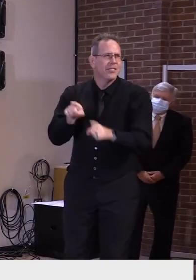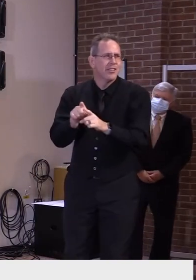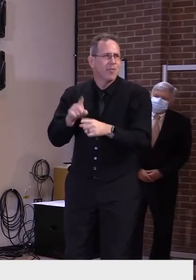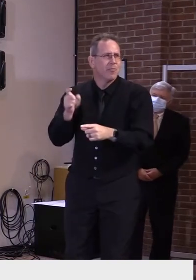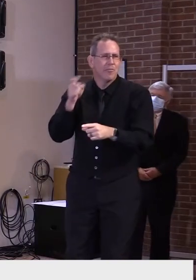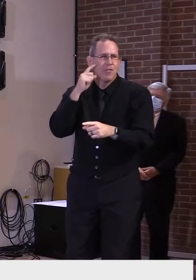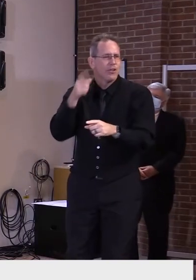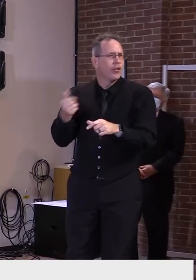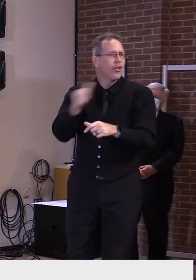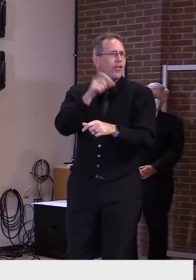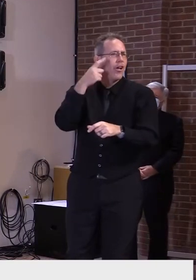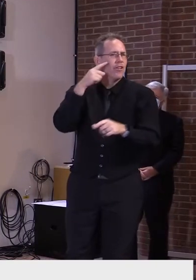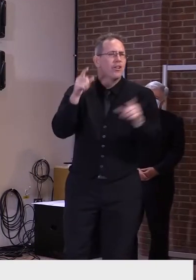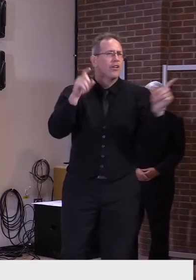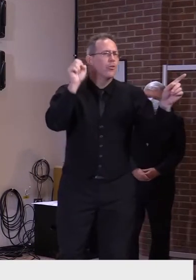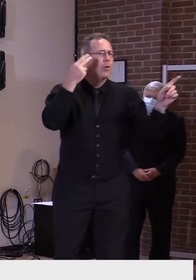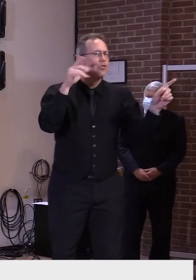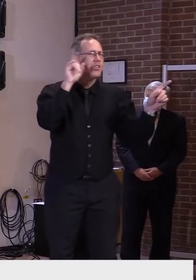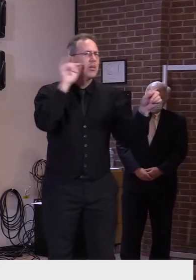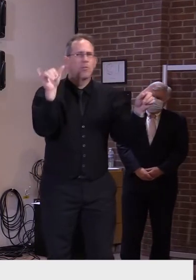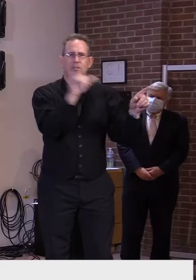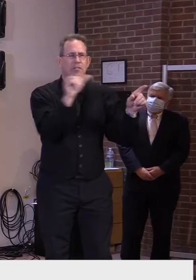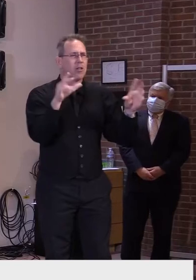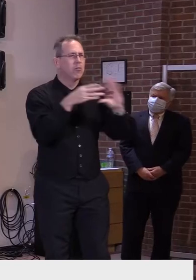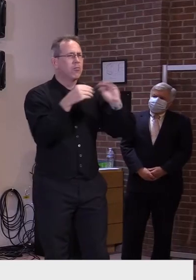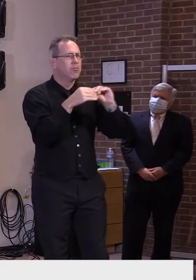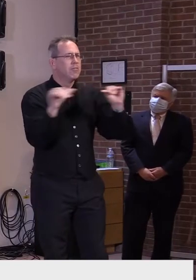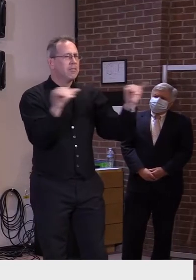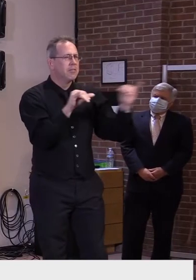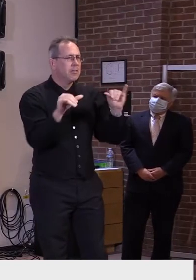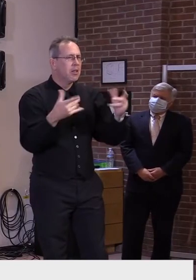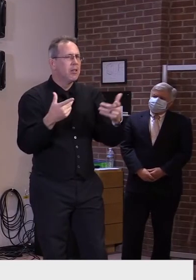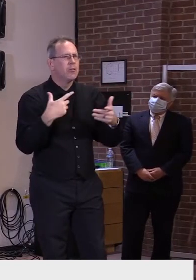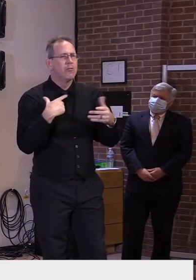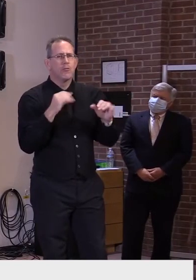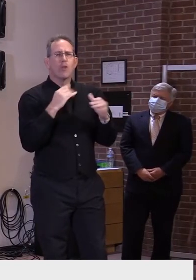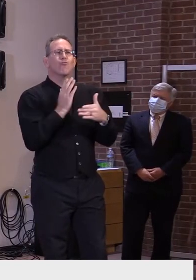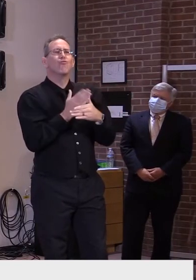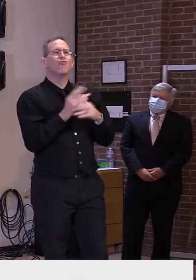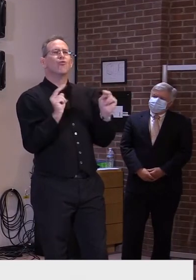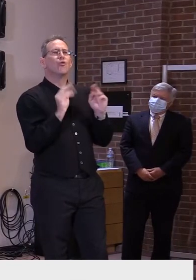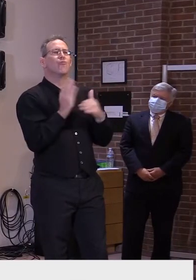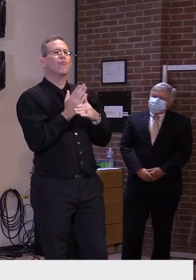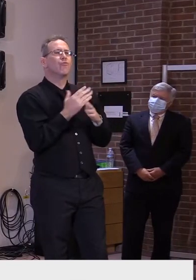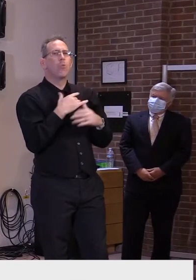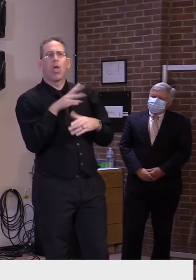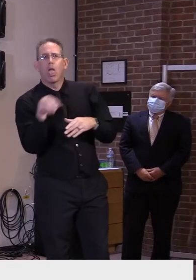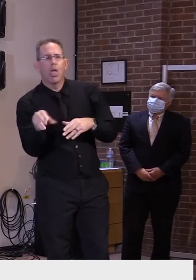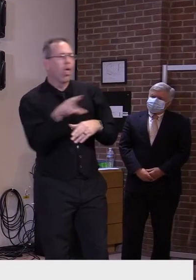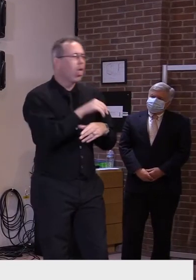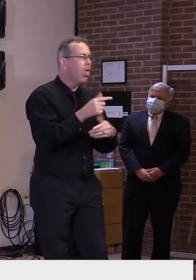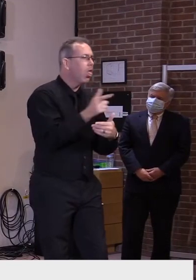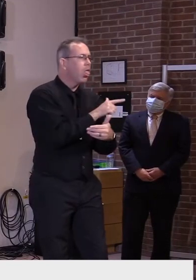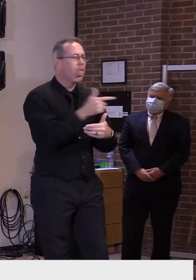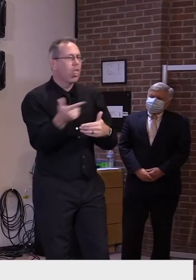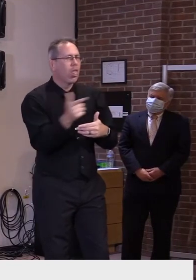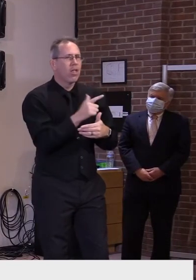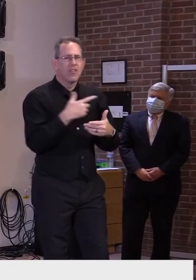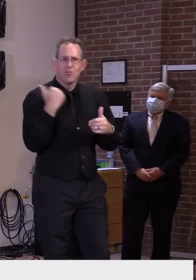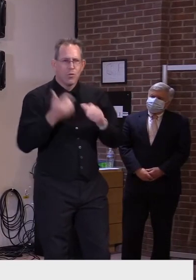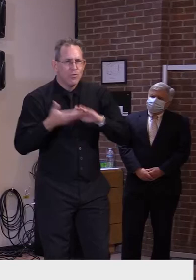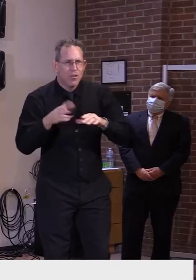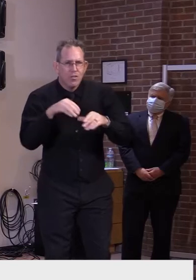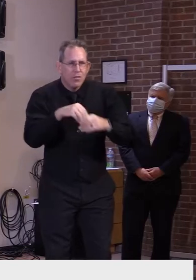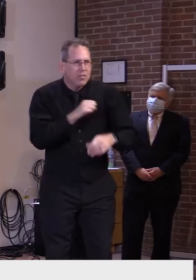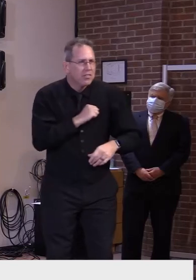but not of late. I haven't spoken to him since he made his announcement and made his decision, but we've